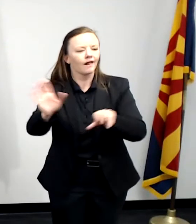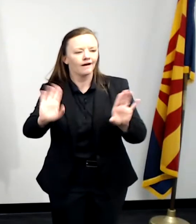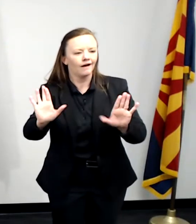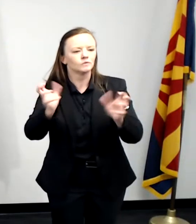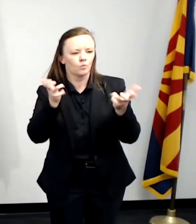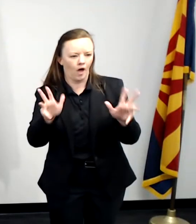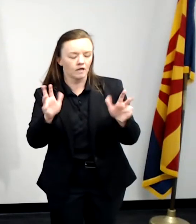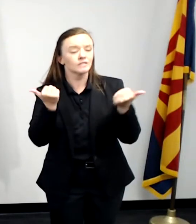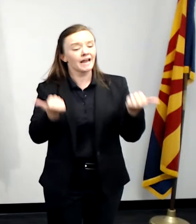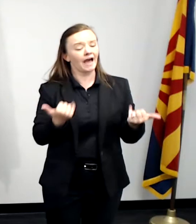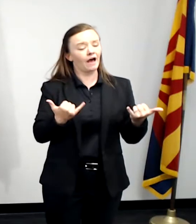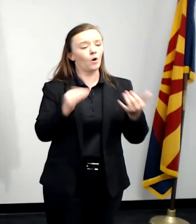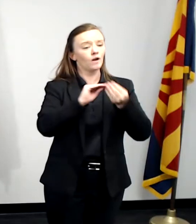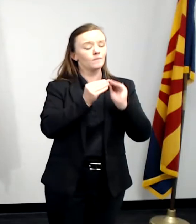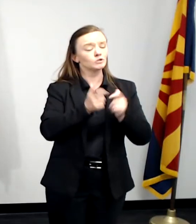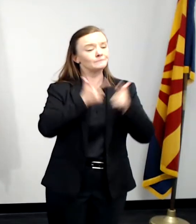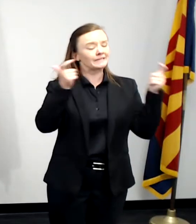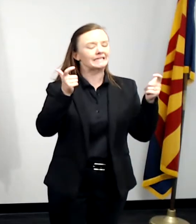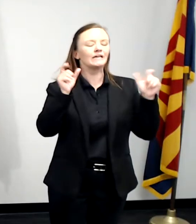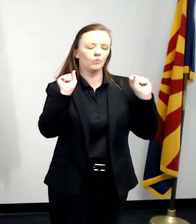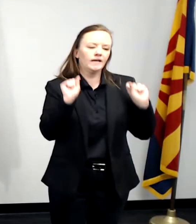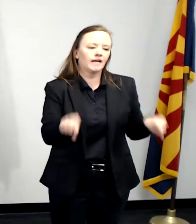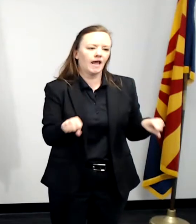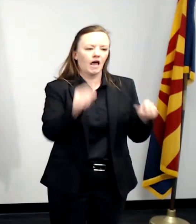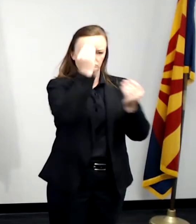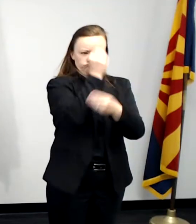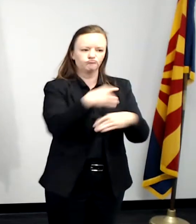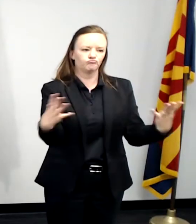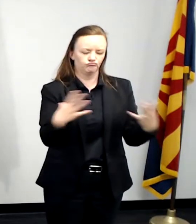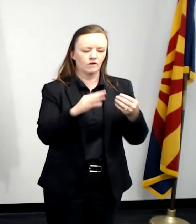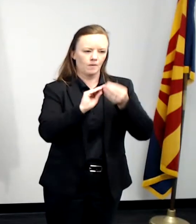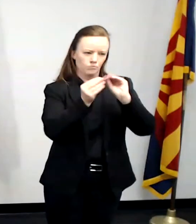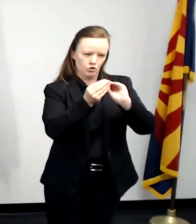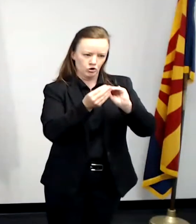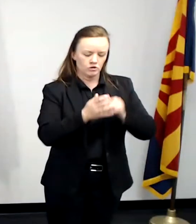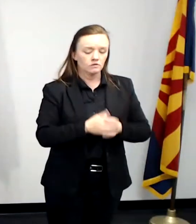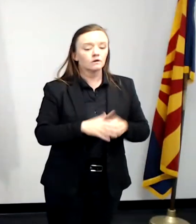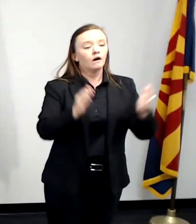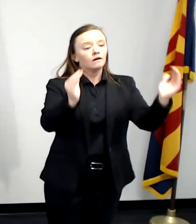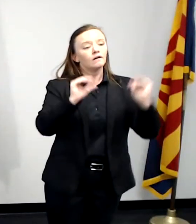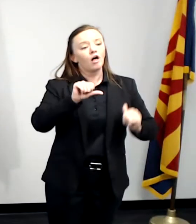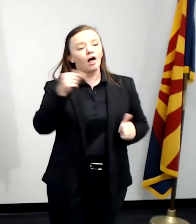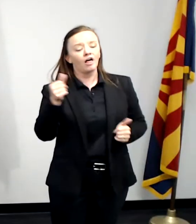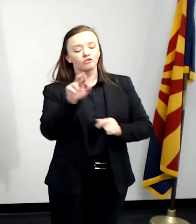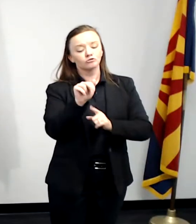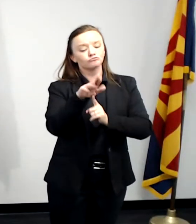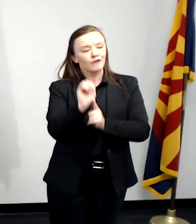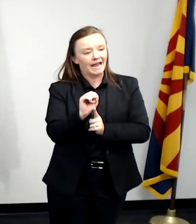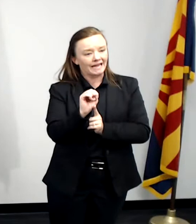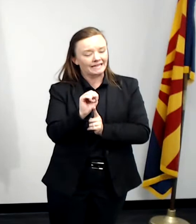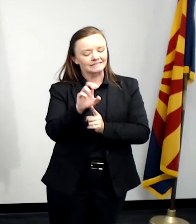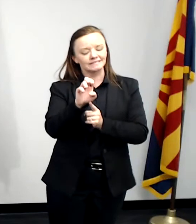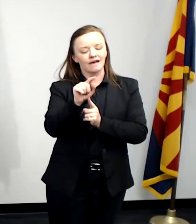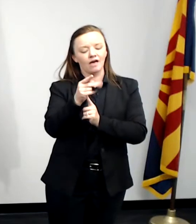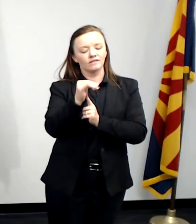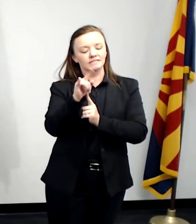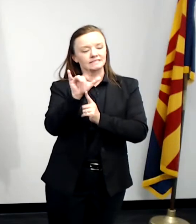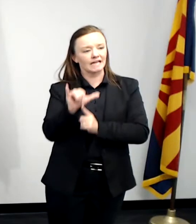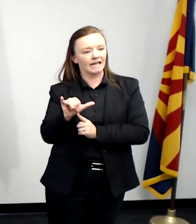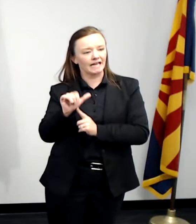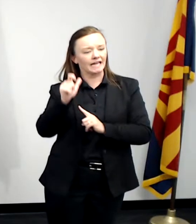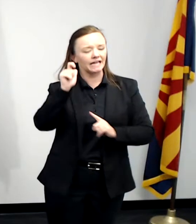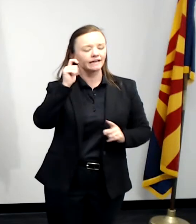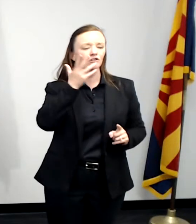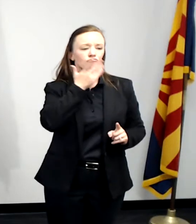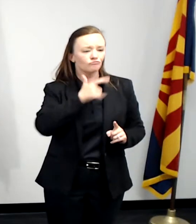data by race and ethnicity. And I know that we're hearing a lot of information nationally about the increased rates of